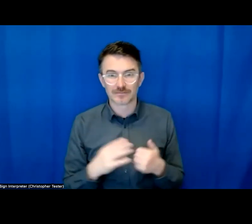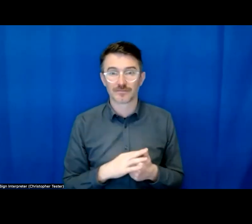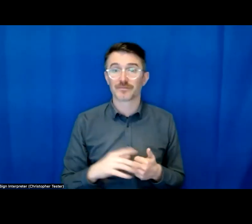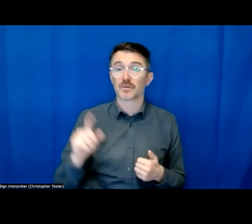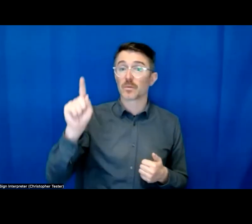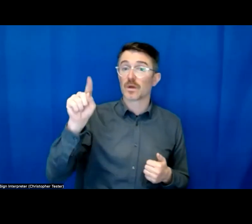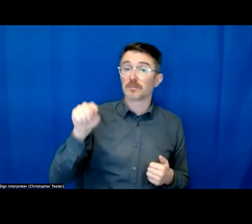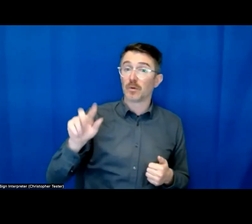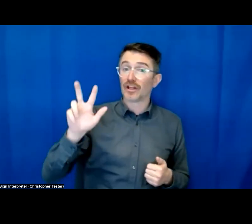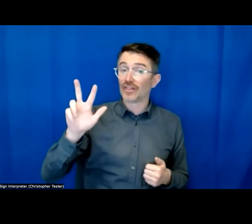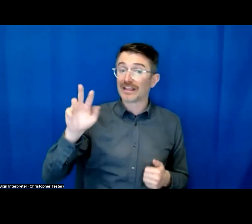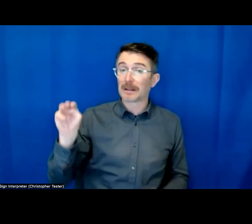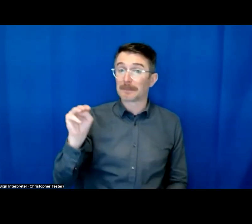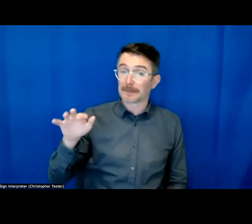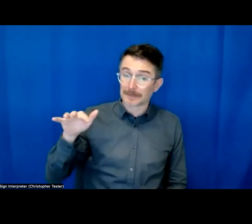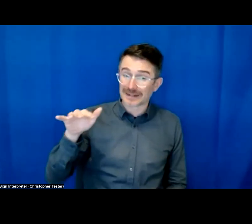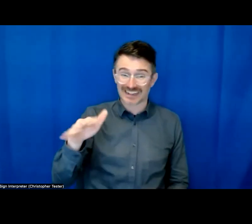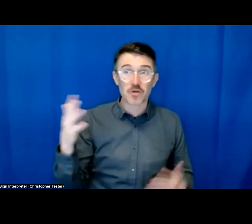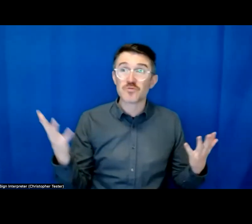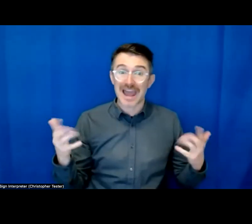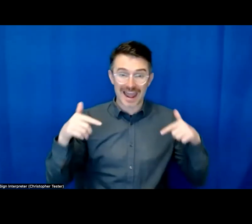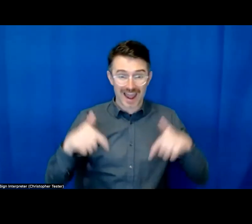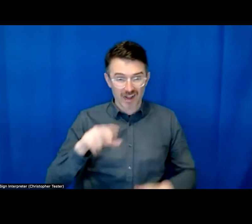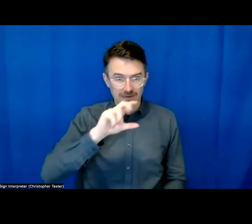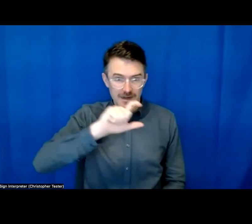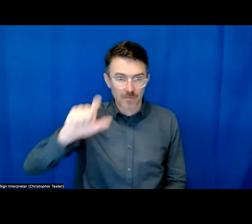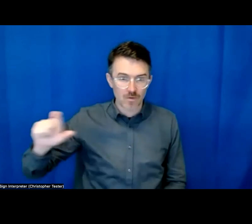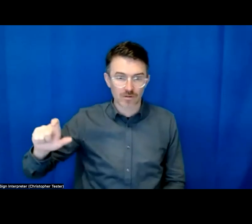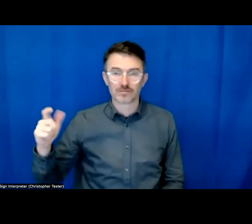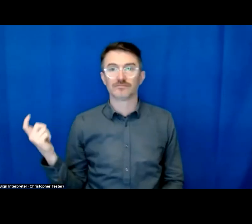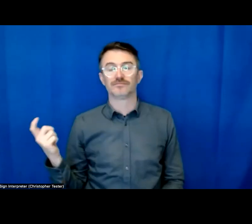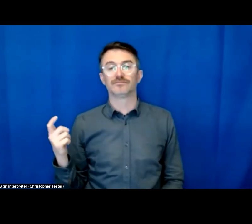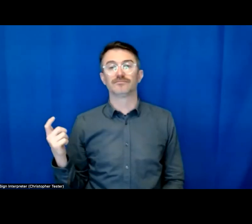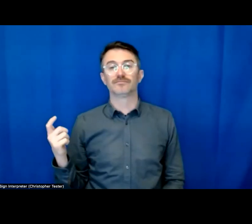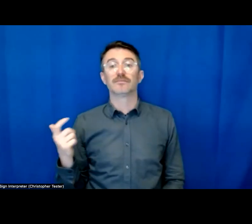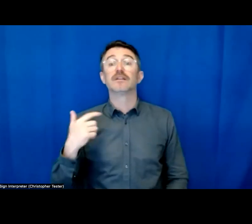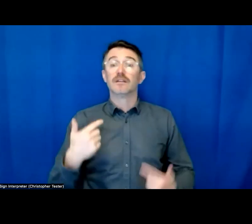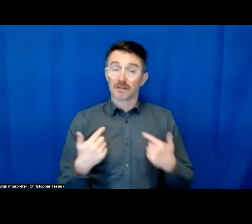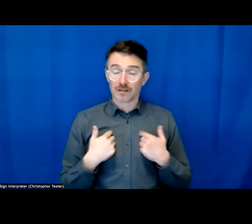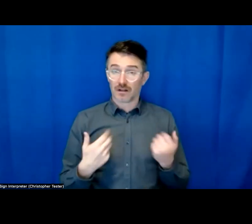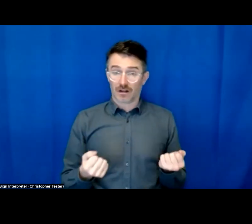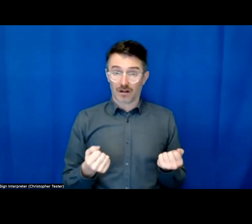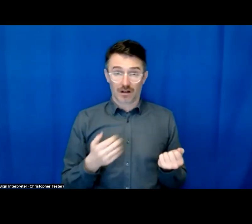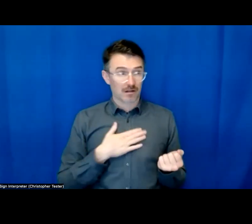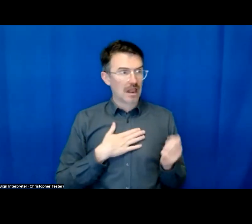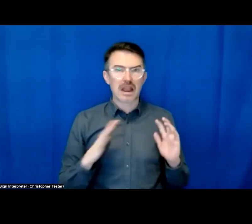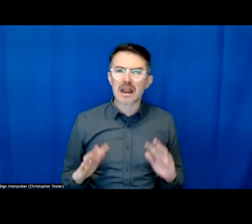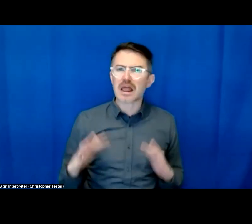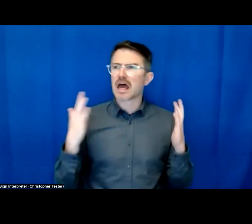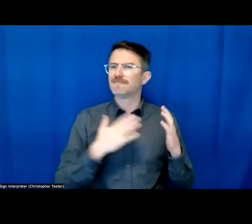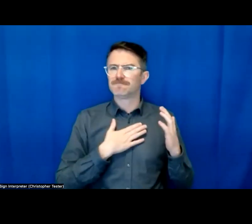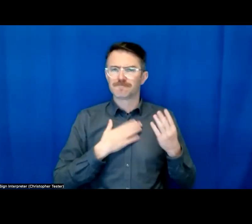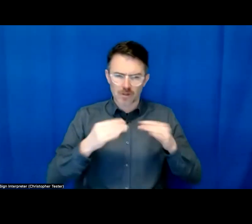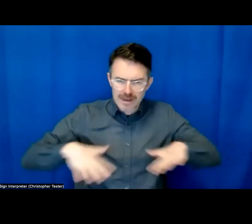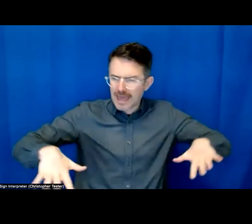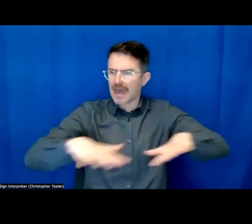of indigeneity. And we are at the risks, and we are in the front line of all these climate change impacts. And our